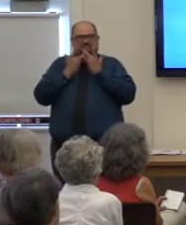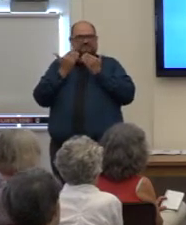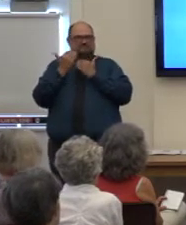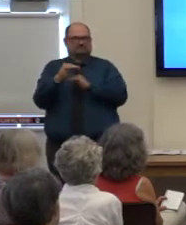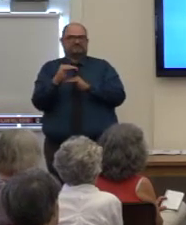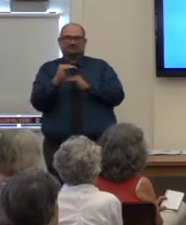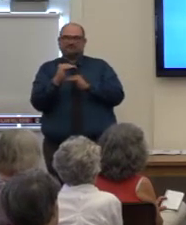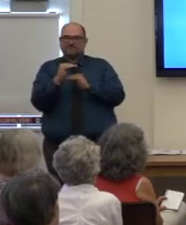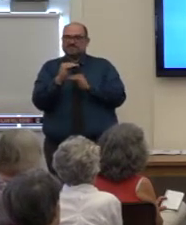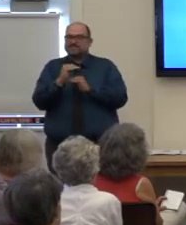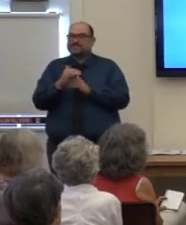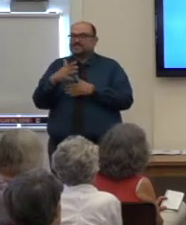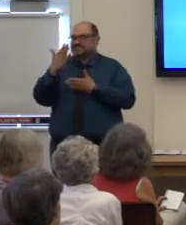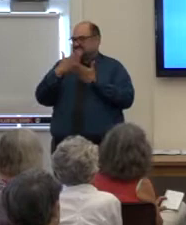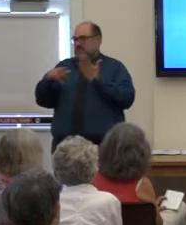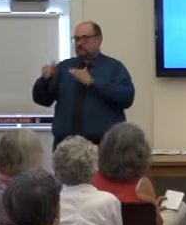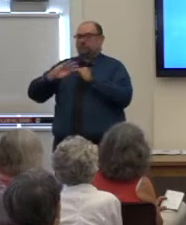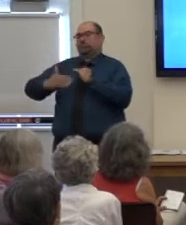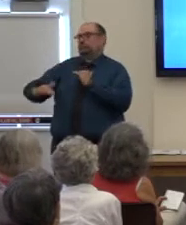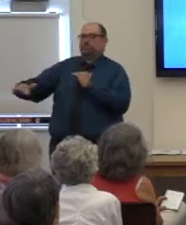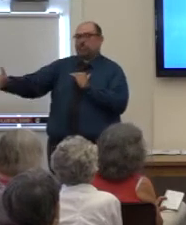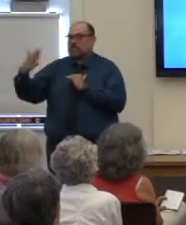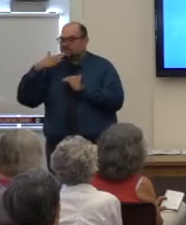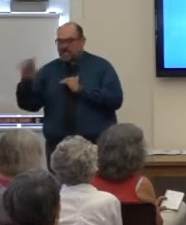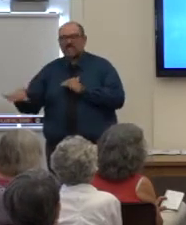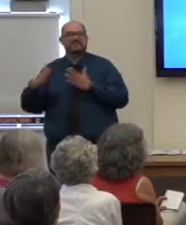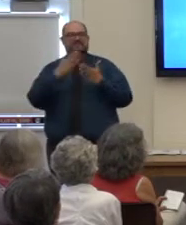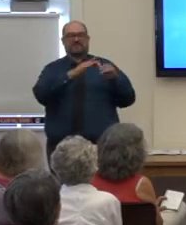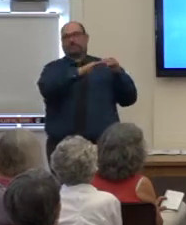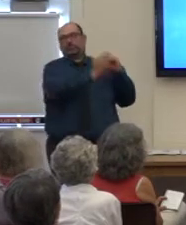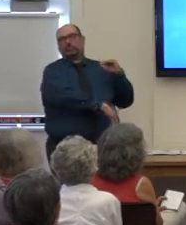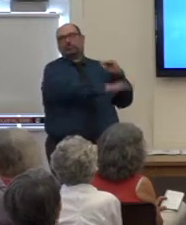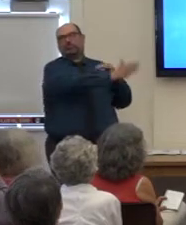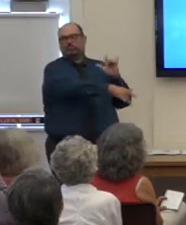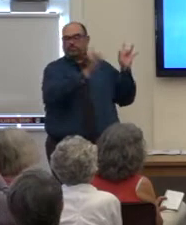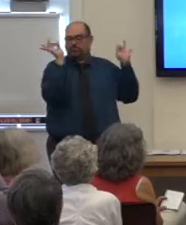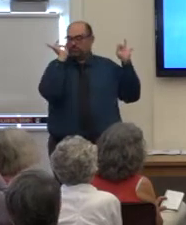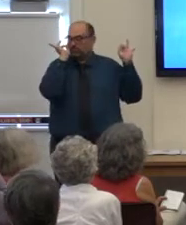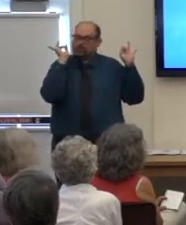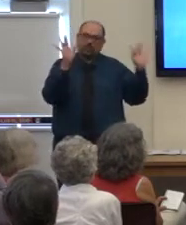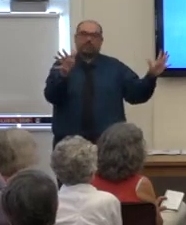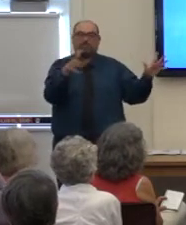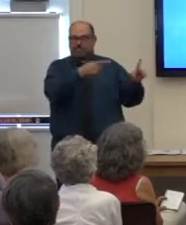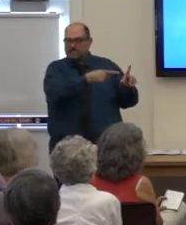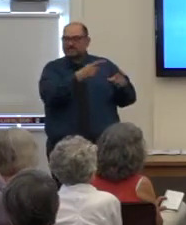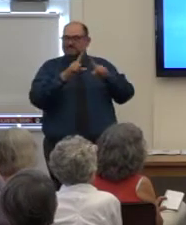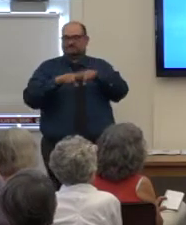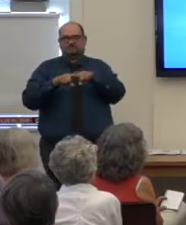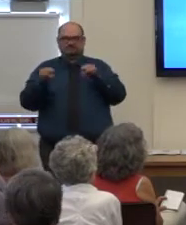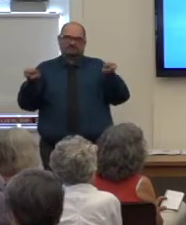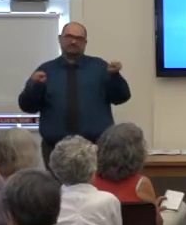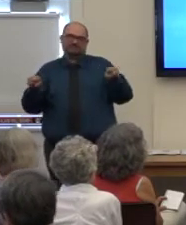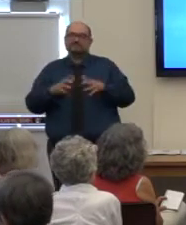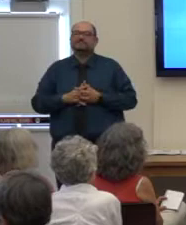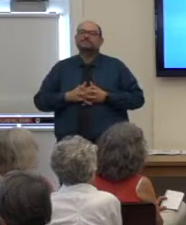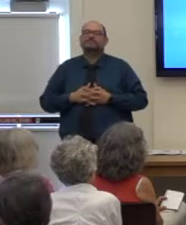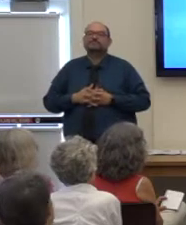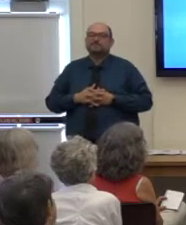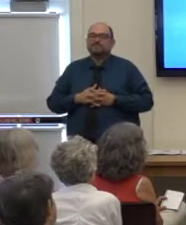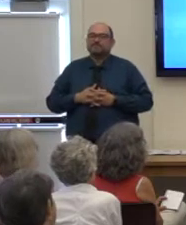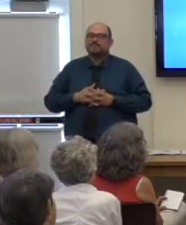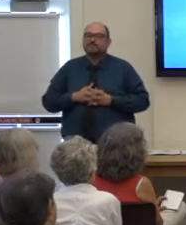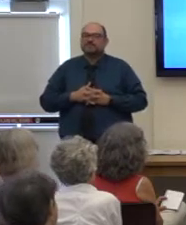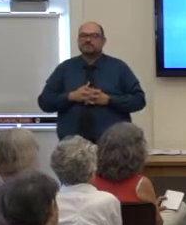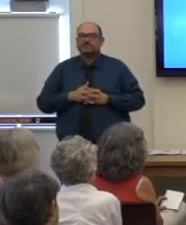terrible. Not only the roads within Chilmark, the progenitors of today's North Road, Middle Road, South